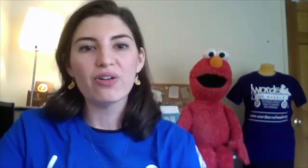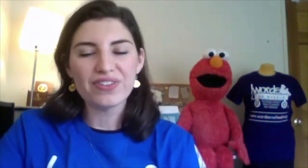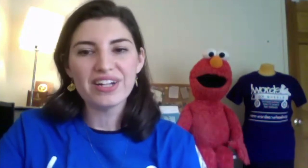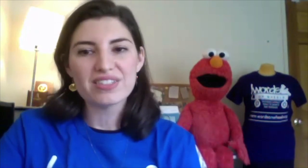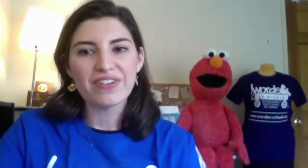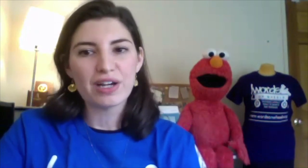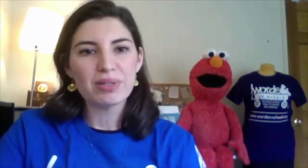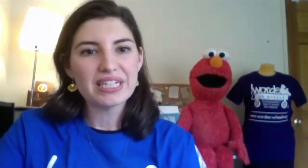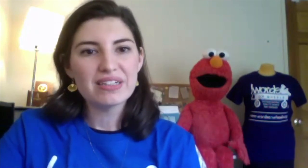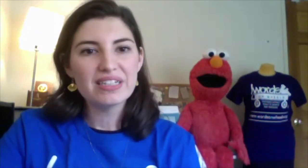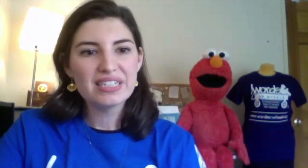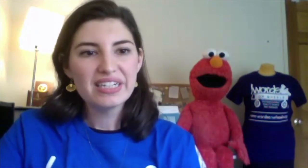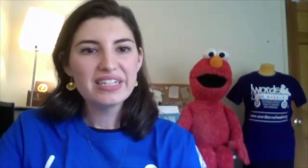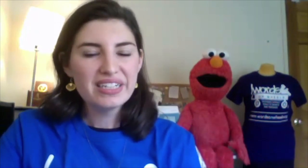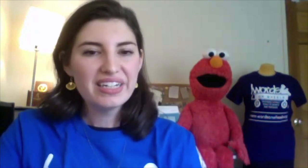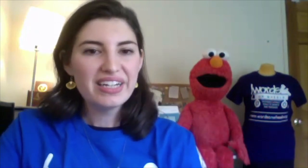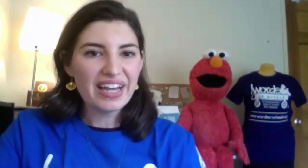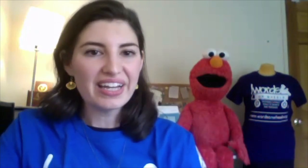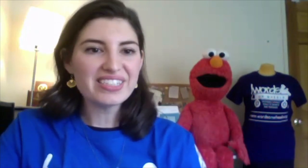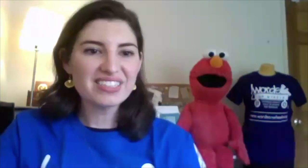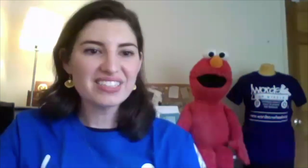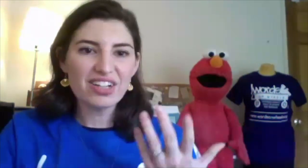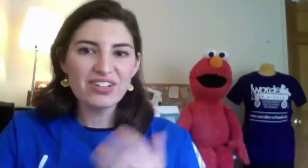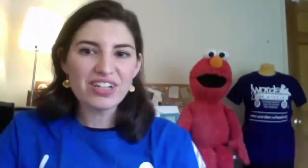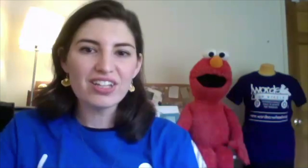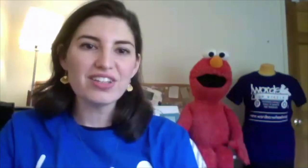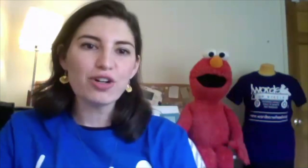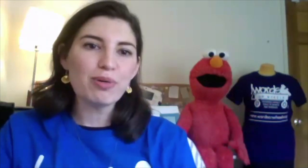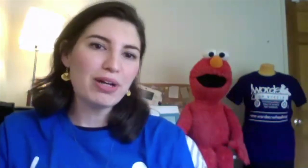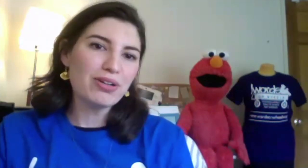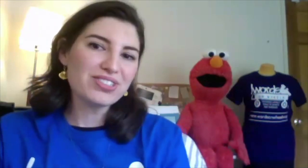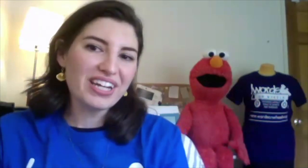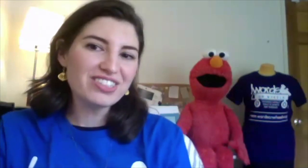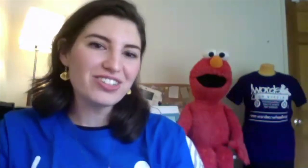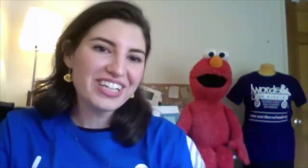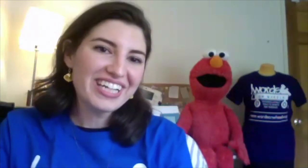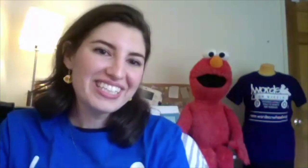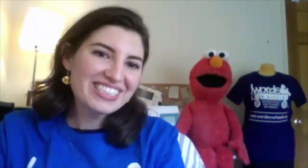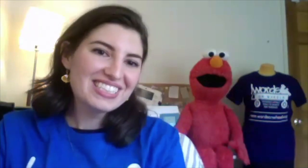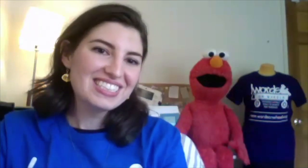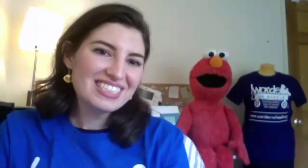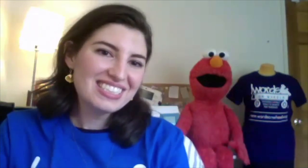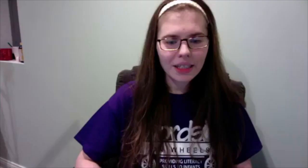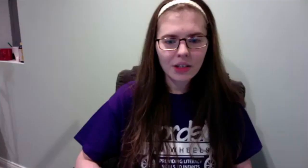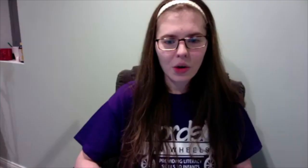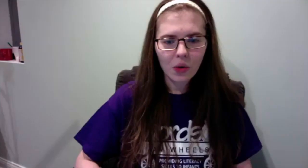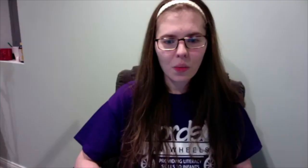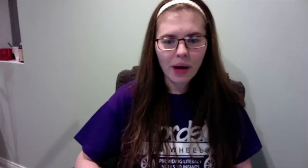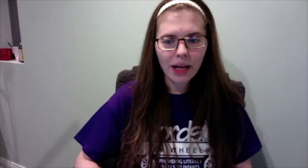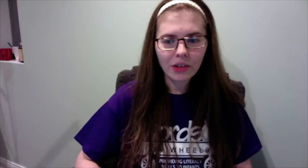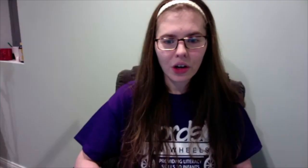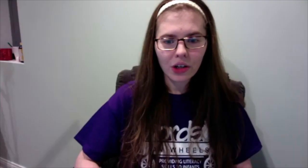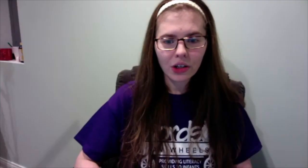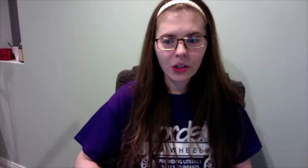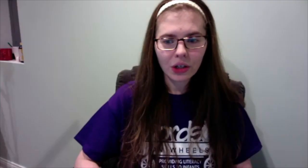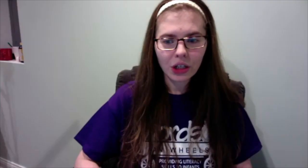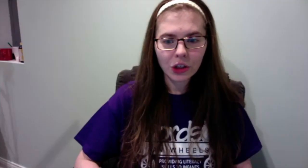as a family. And Tatiana, can you tell us a little bit about your signing journey? Yeah, so my daughter, she